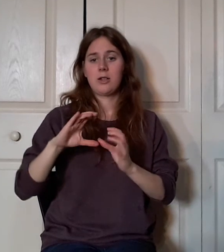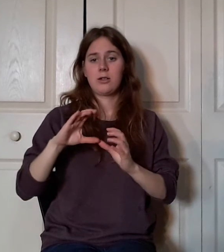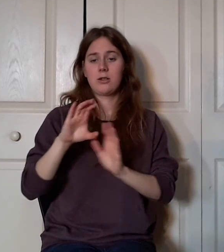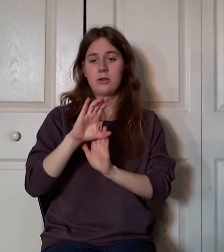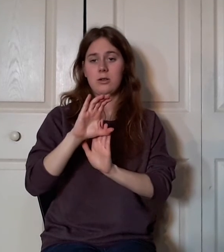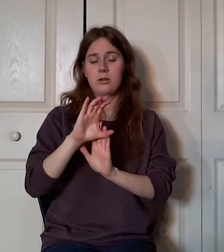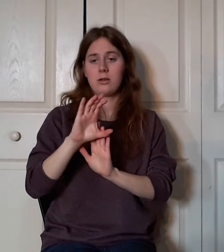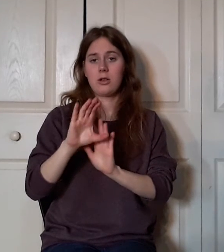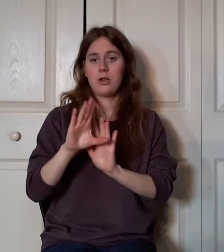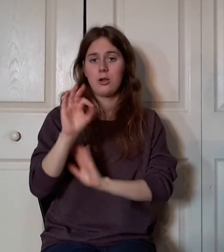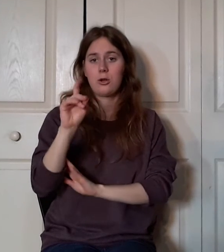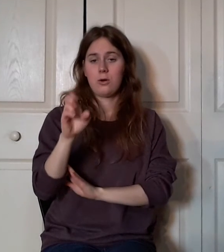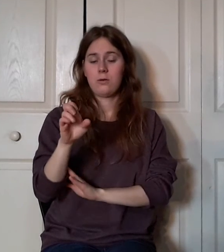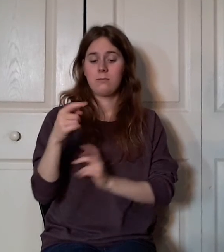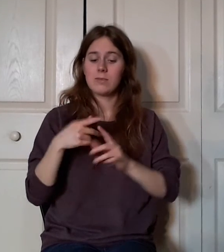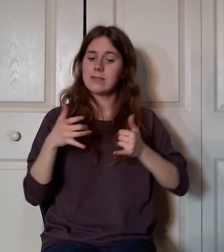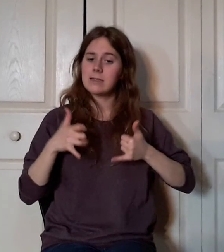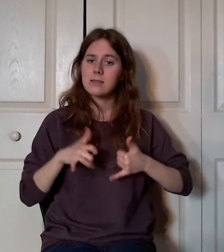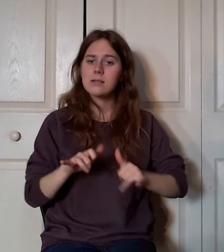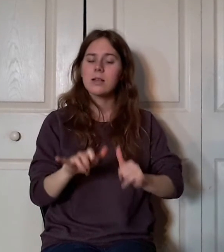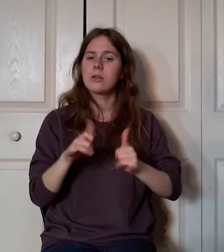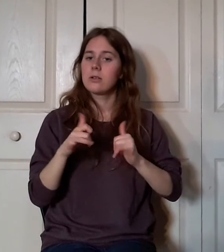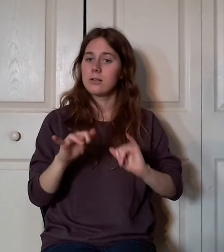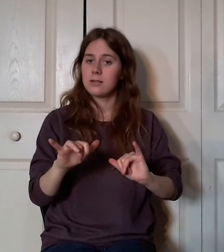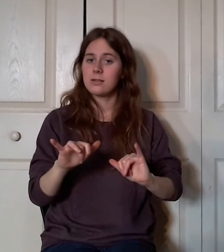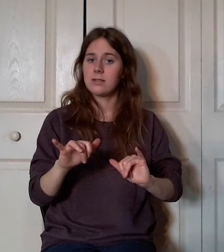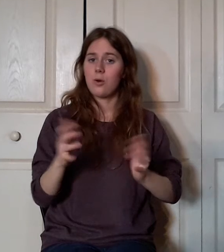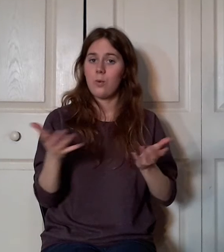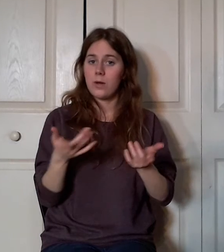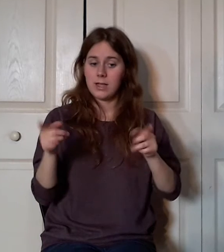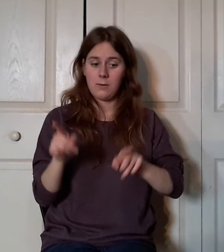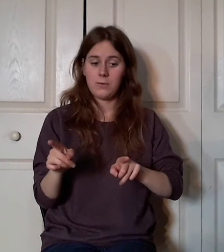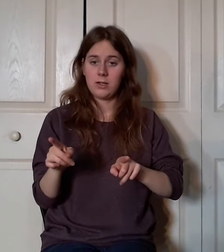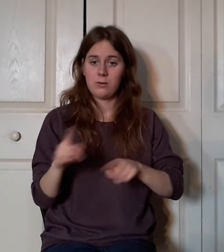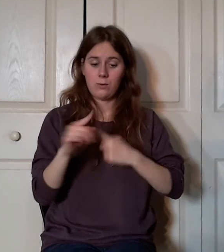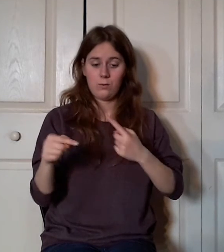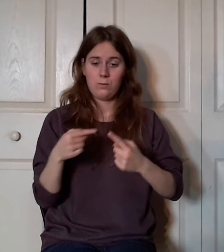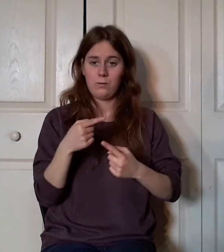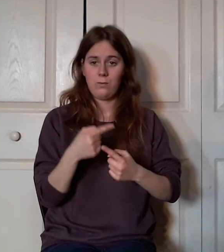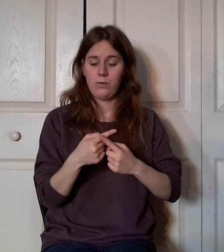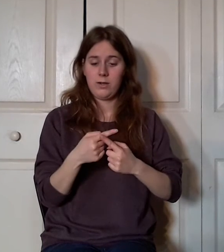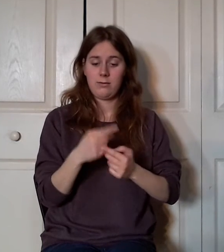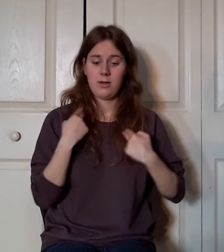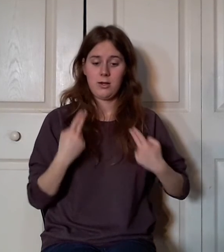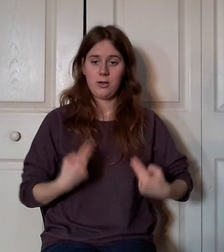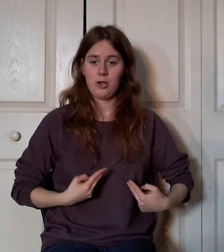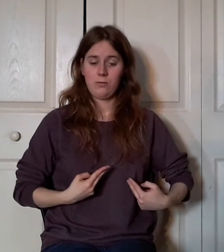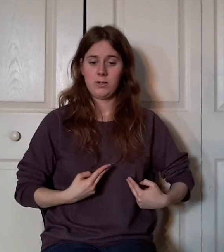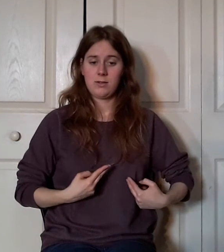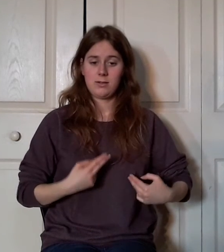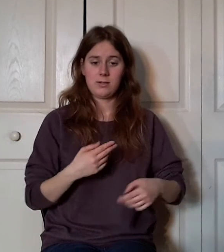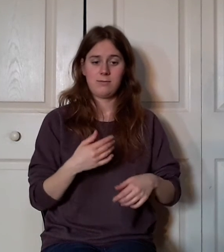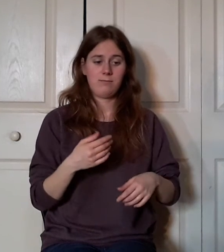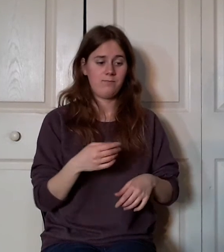manipulation nonetheless. Similarly, if you look into the plant kingdom, when you go to the store and you see that